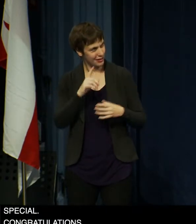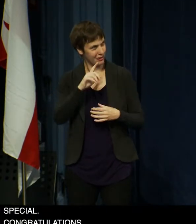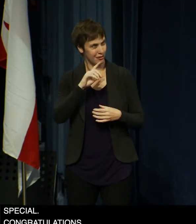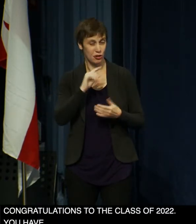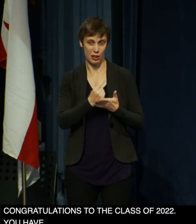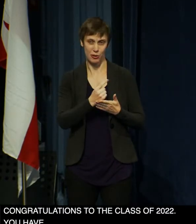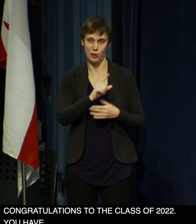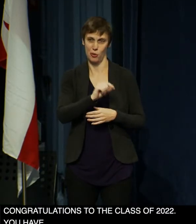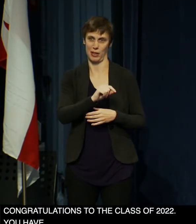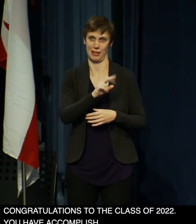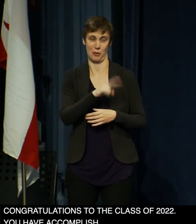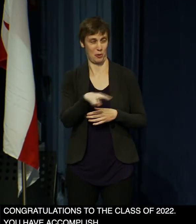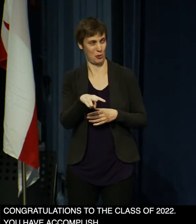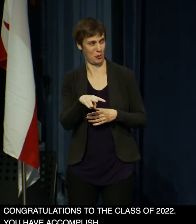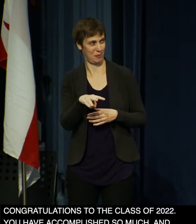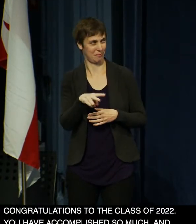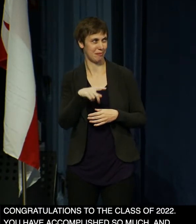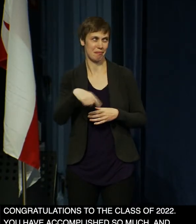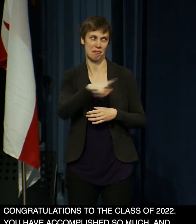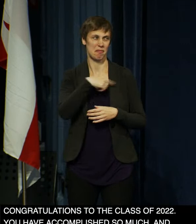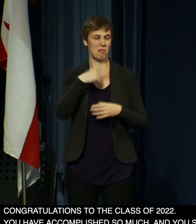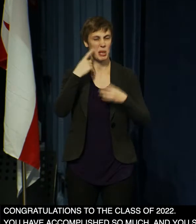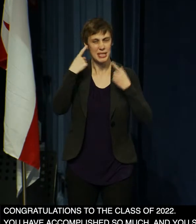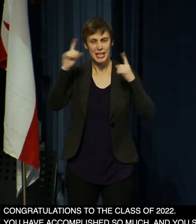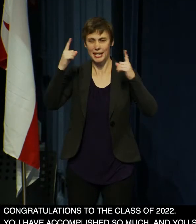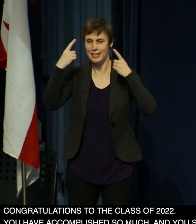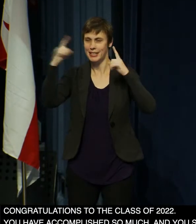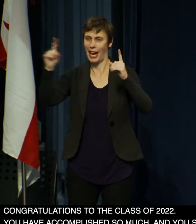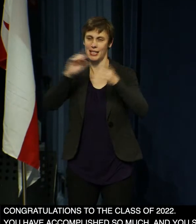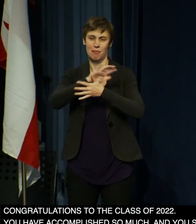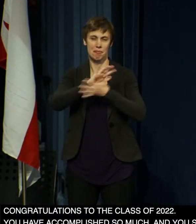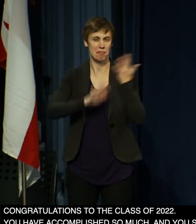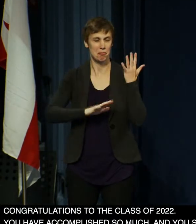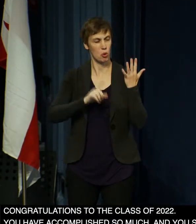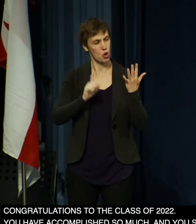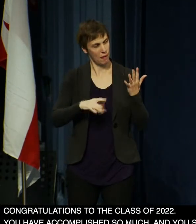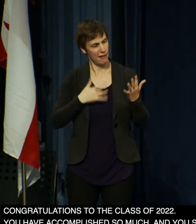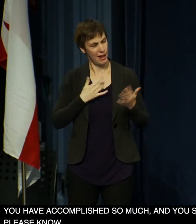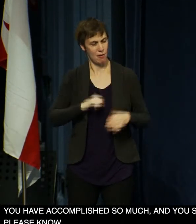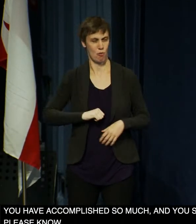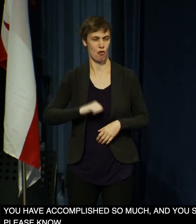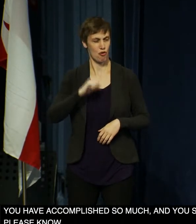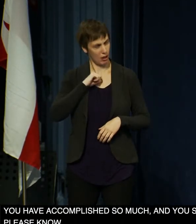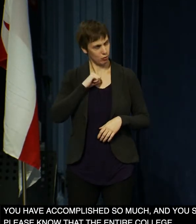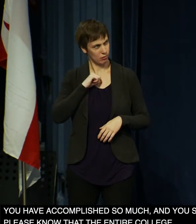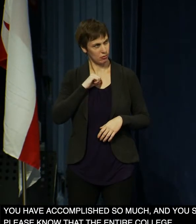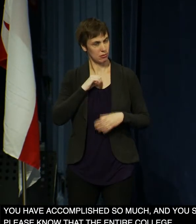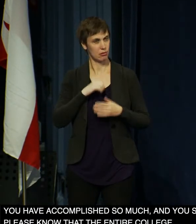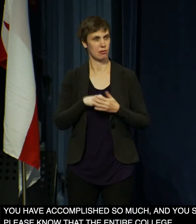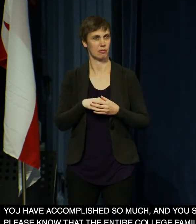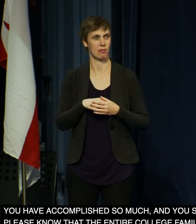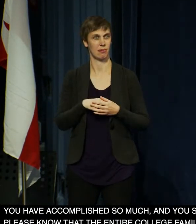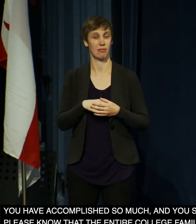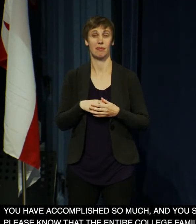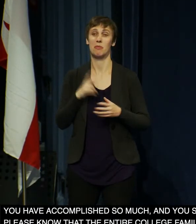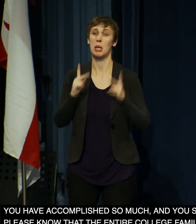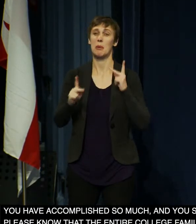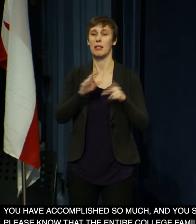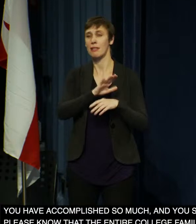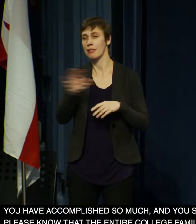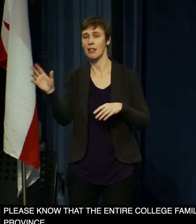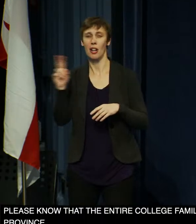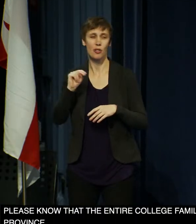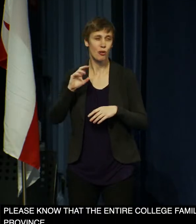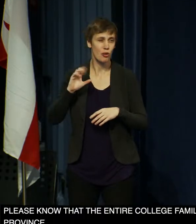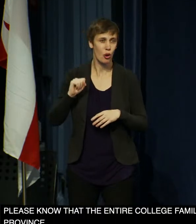of yourselves. Please know that the entire college family on stage and in the audience and across the province are